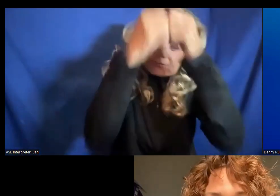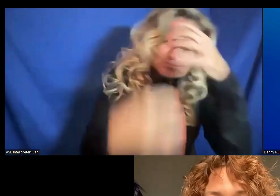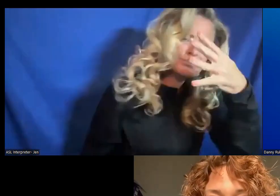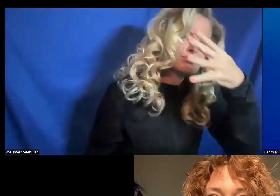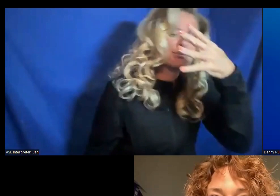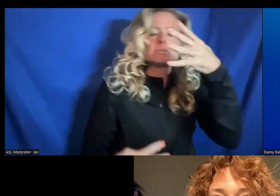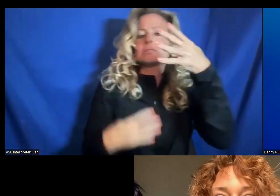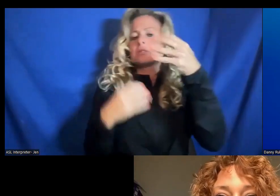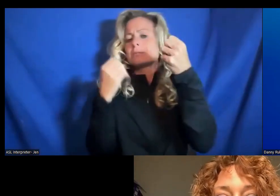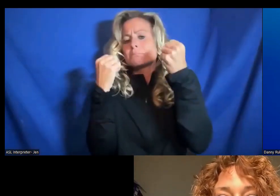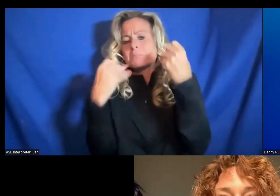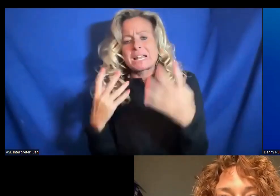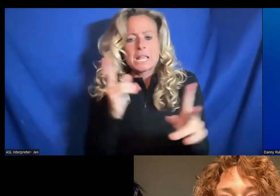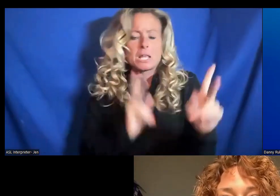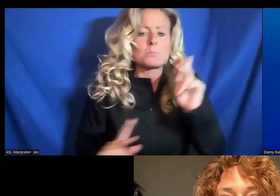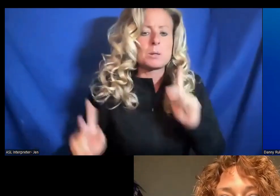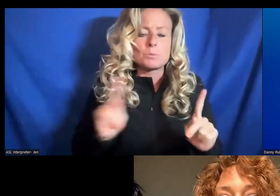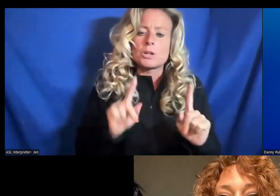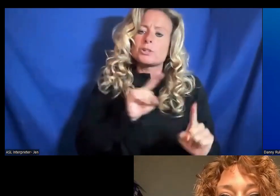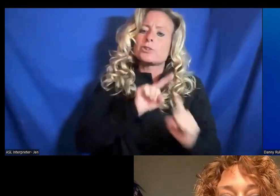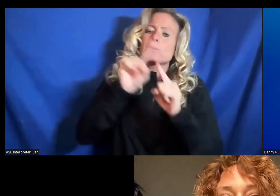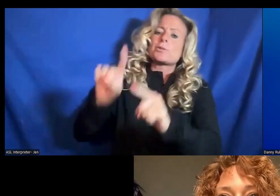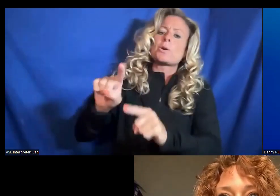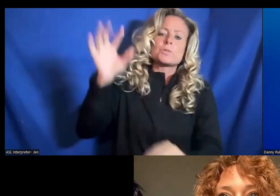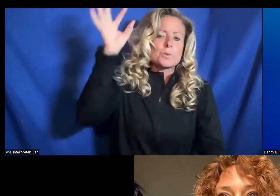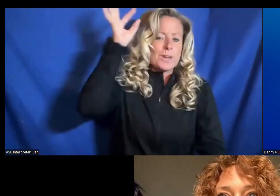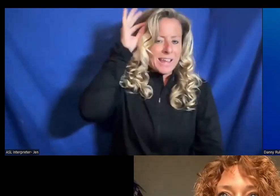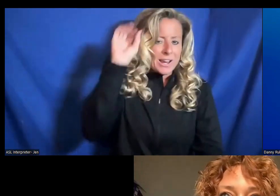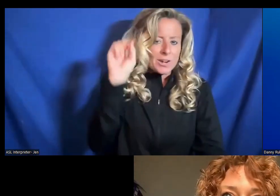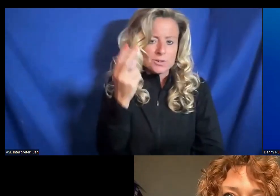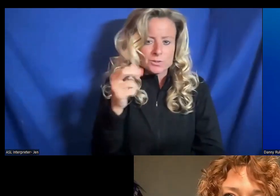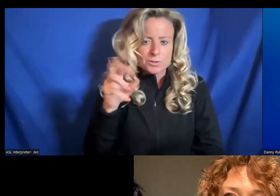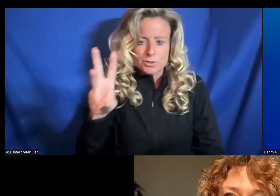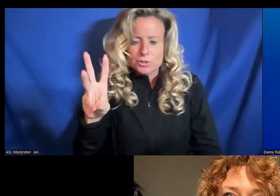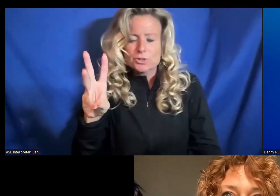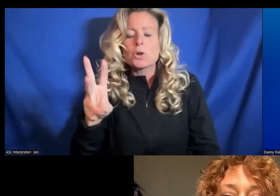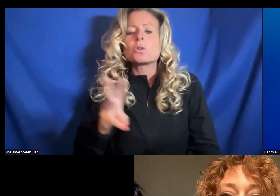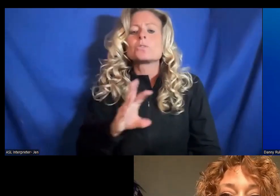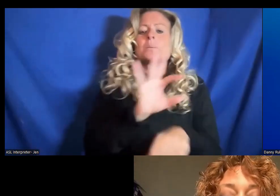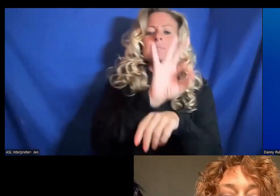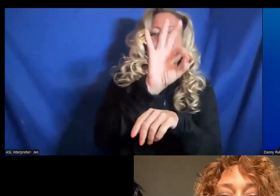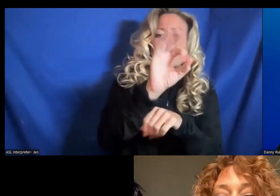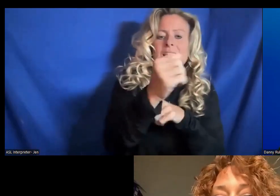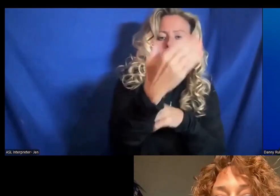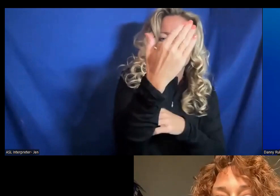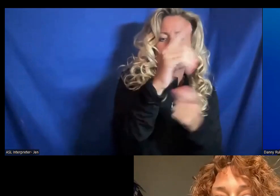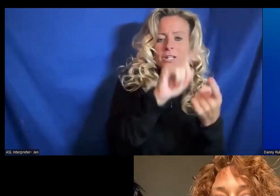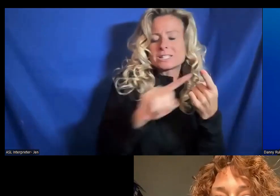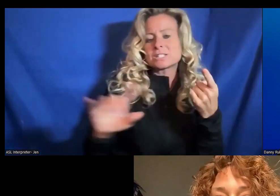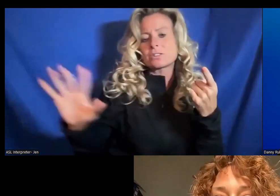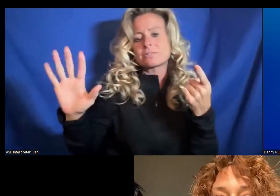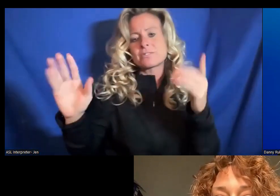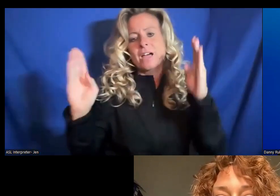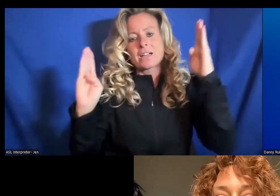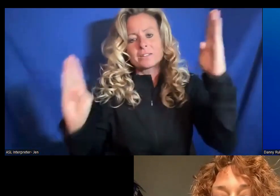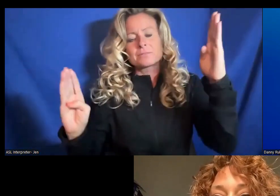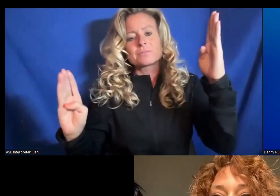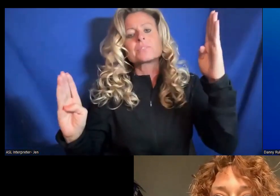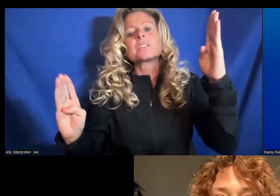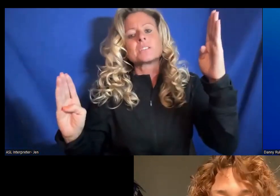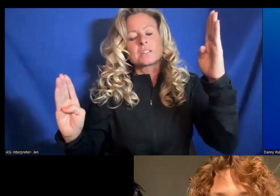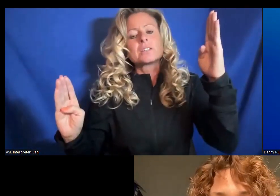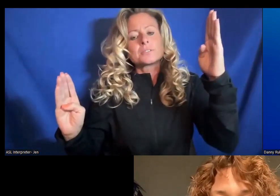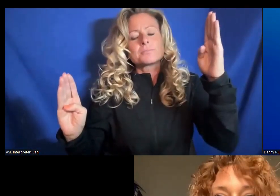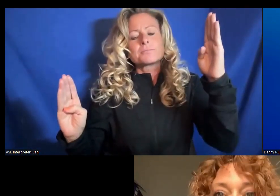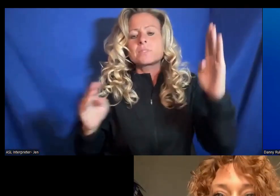of people. And you go to a hair show from 9 o'clock in the morning. There's different classes until about 5 at night. And there's